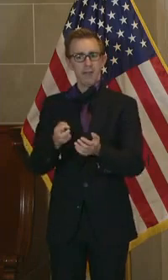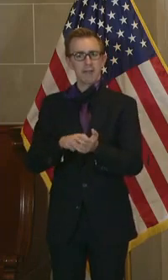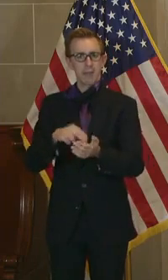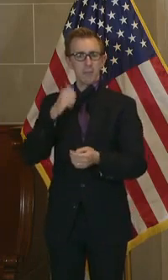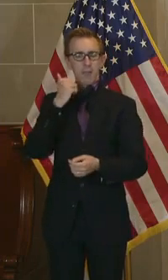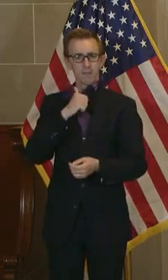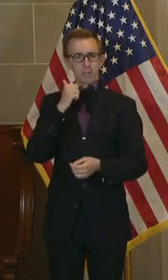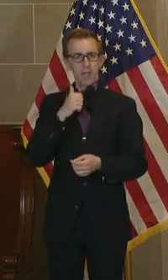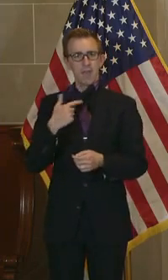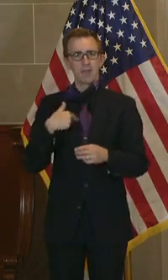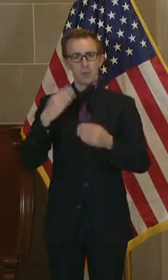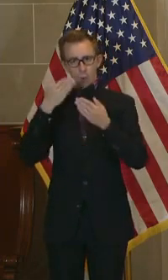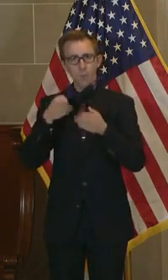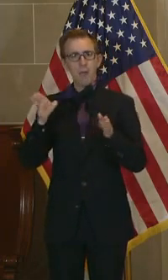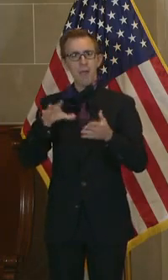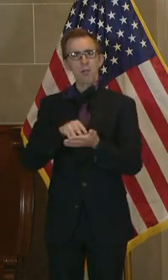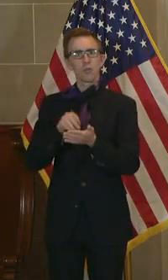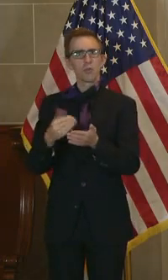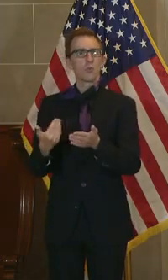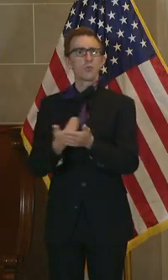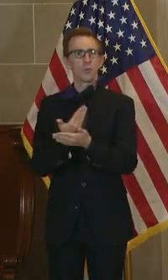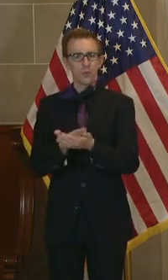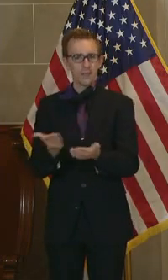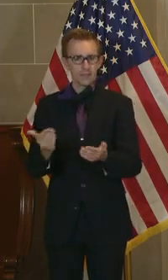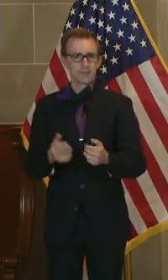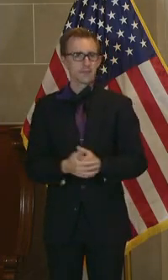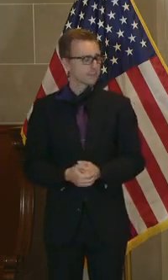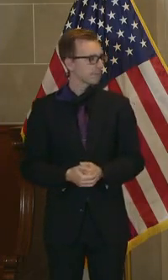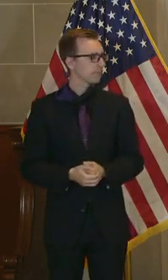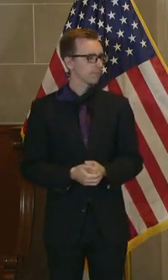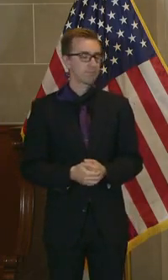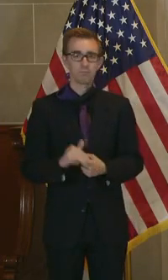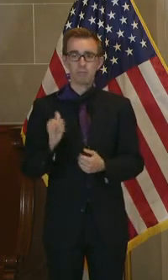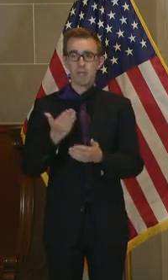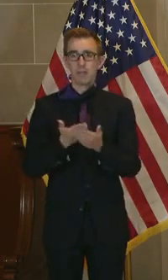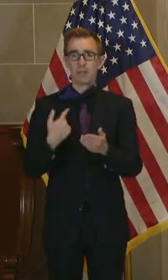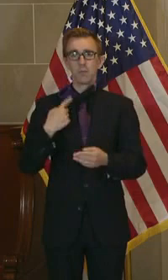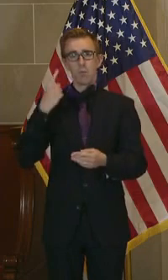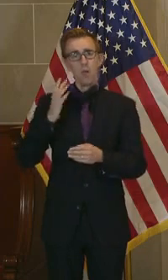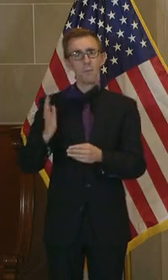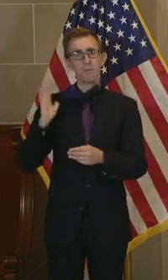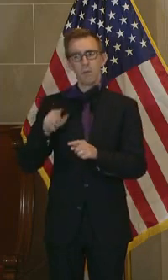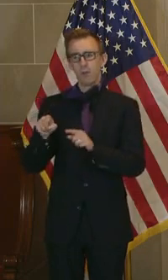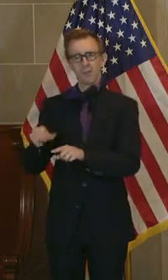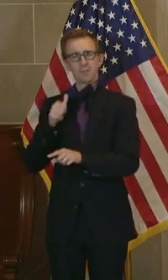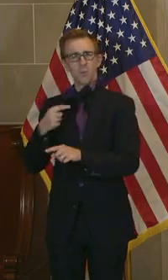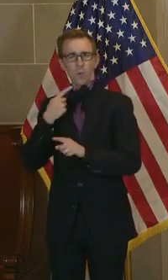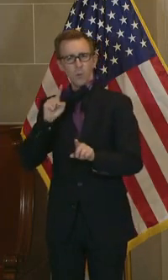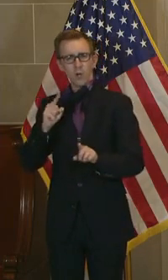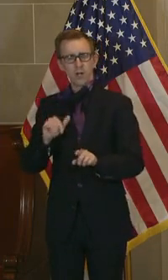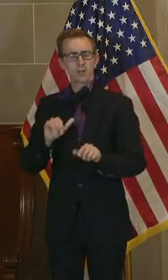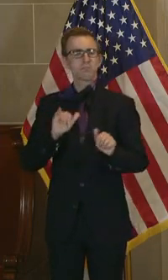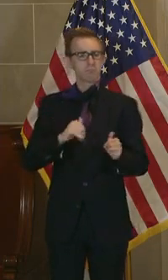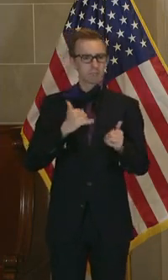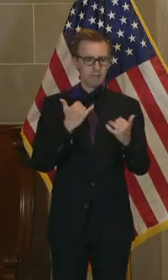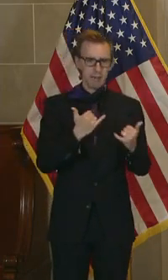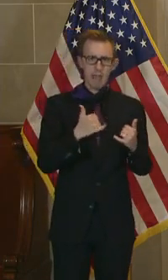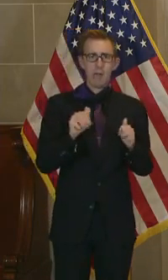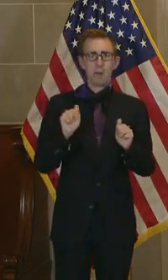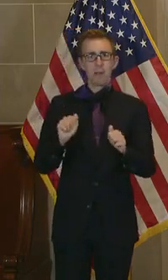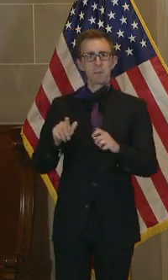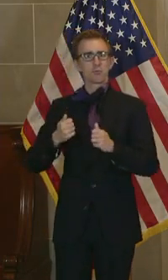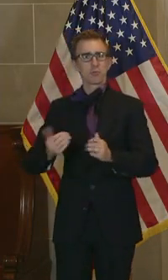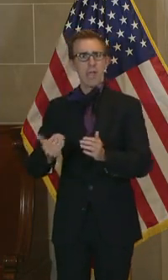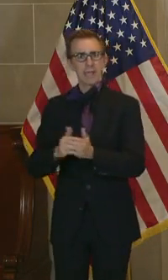day open-minded to learning new things, even things that you may have think you've visited in the past. Our